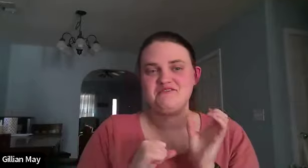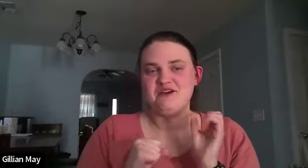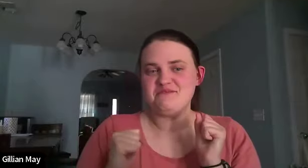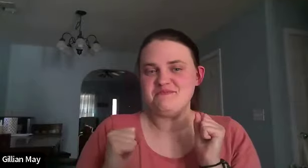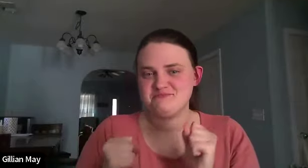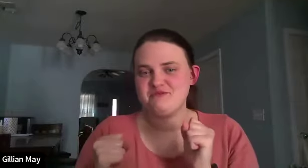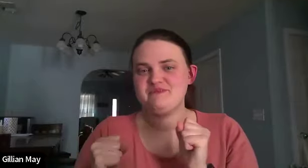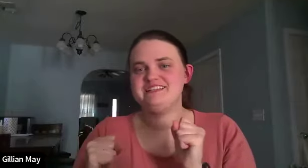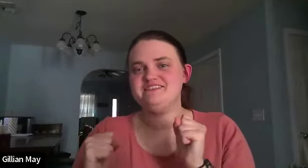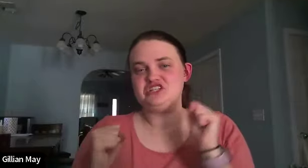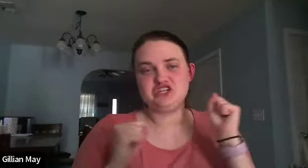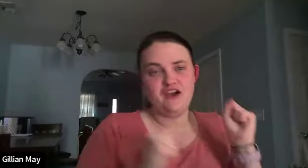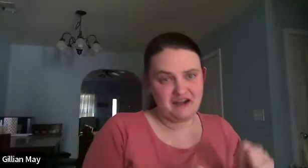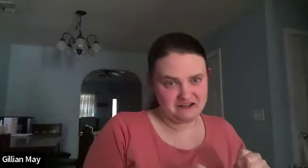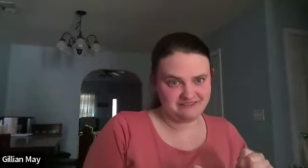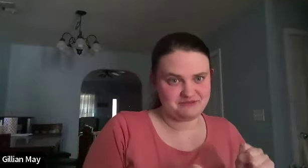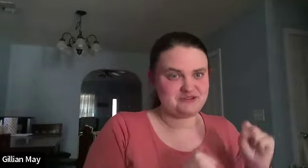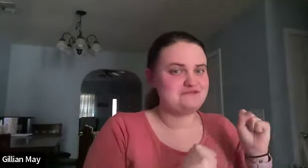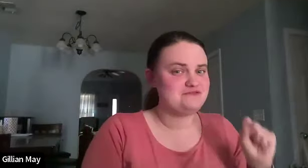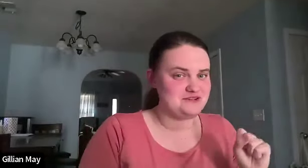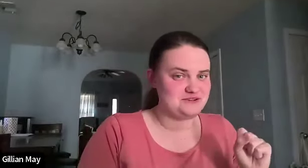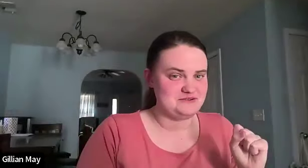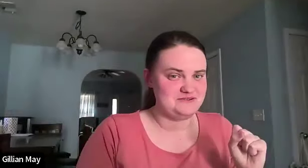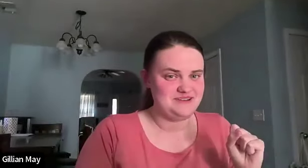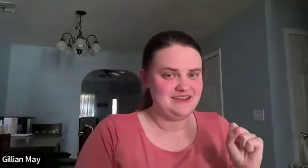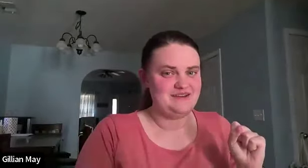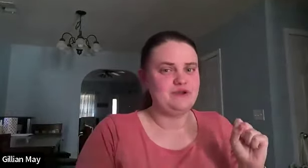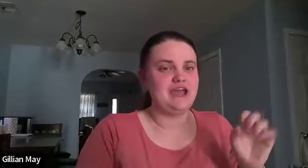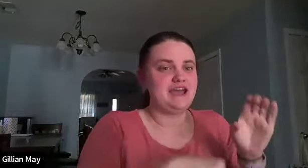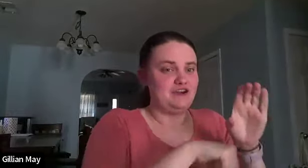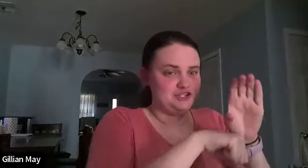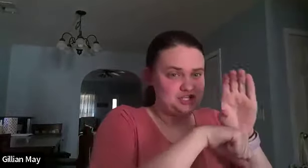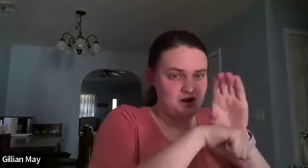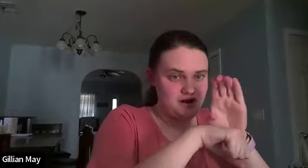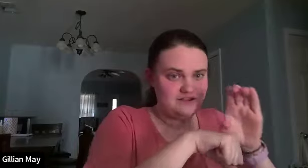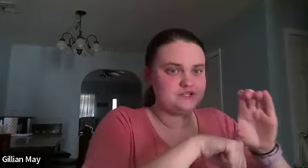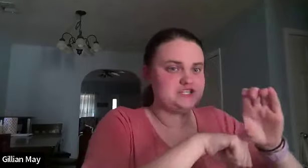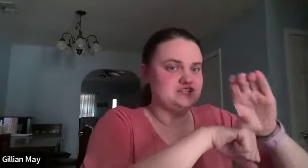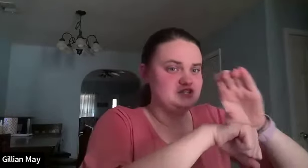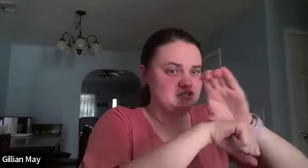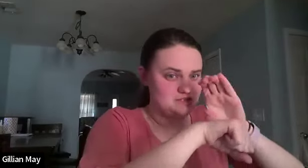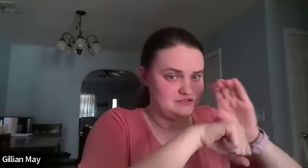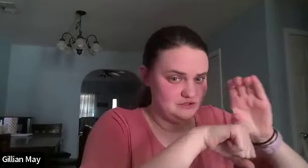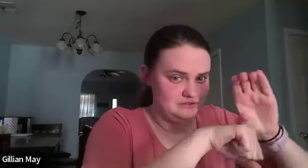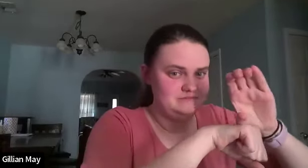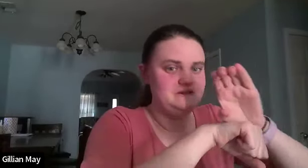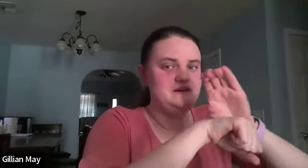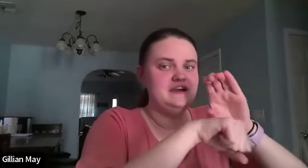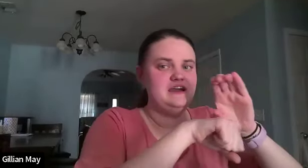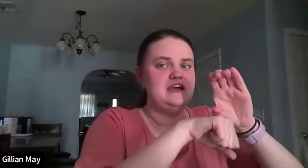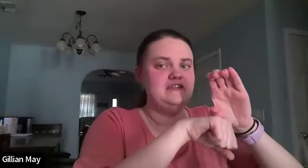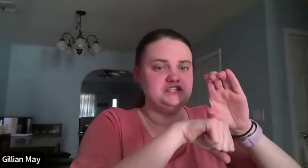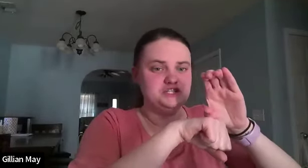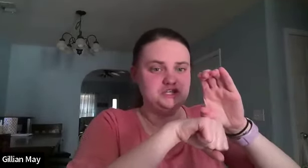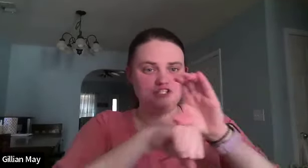y'all remember when we did the chocolate with our food, we had our chocolate, which is in a circle, and then church